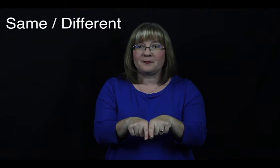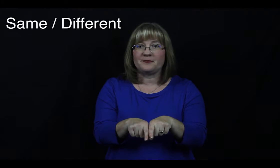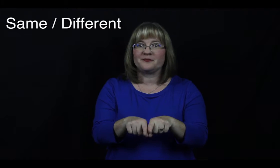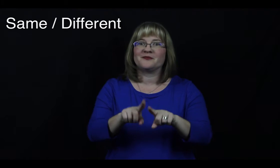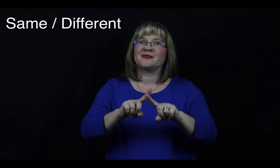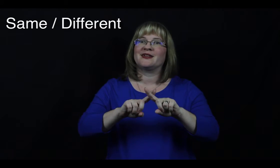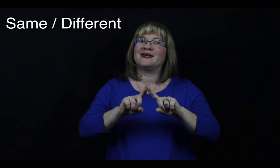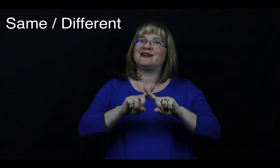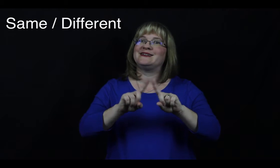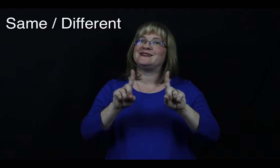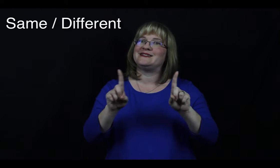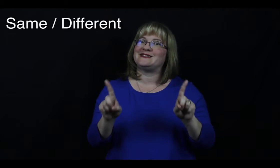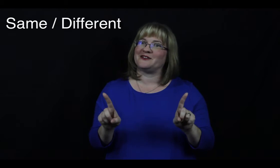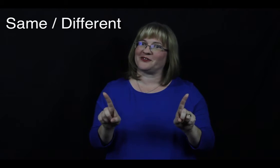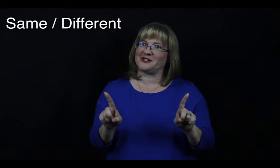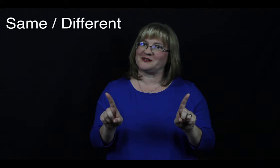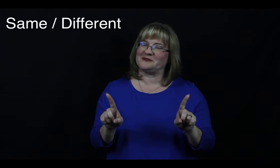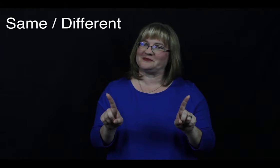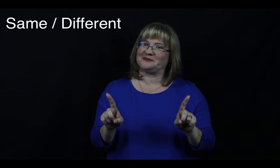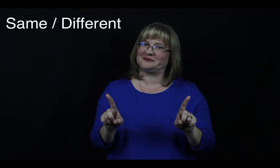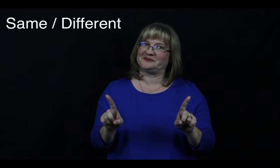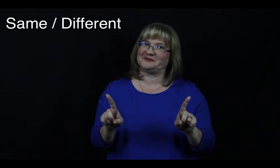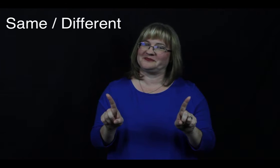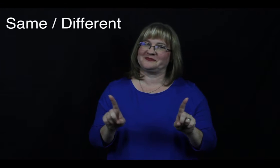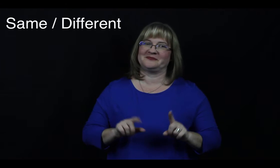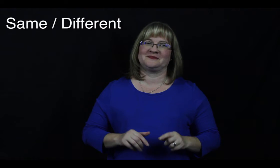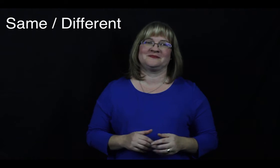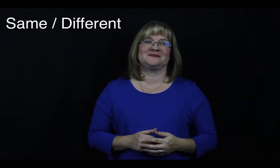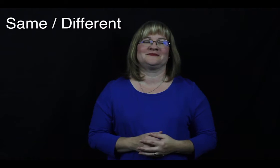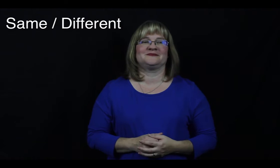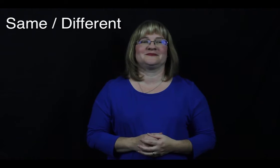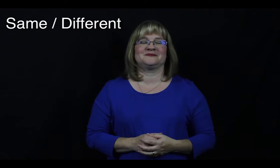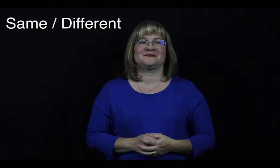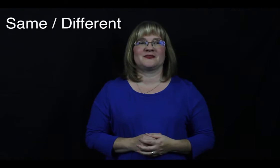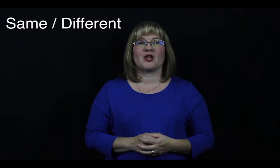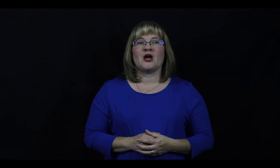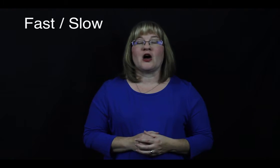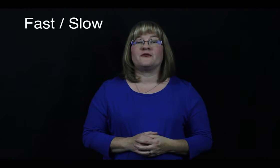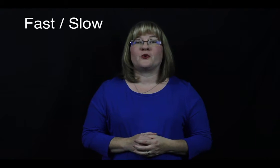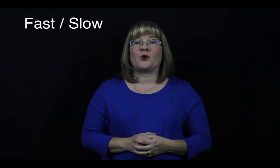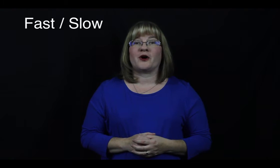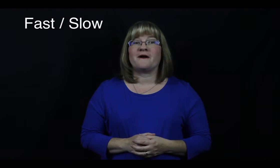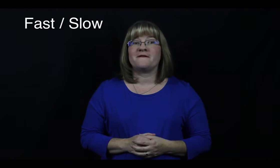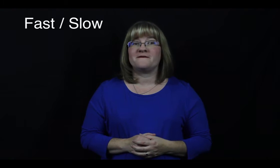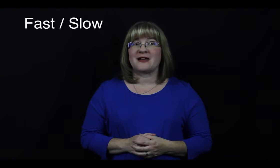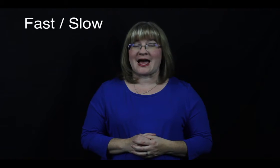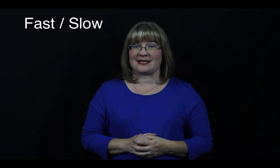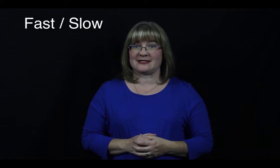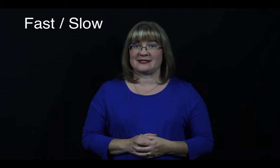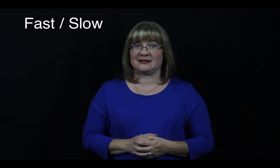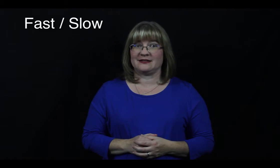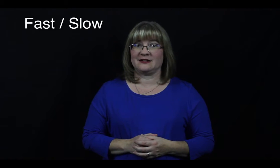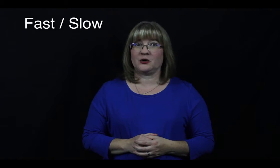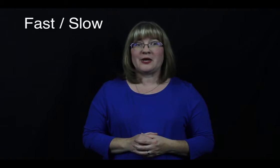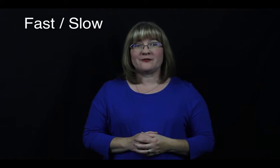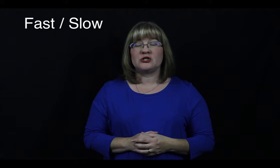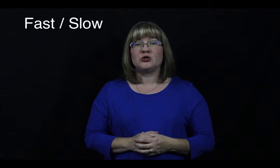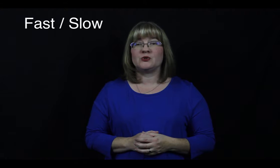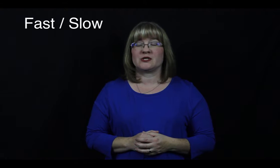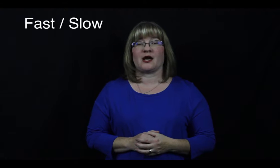Same. Different. For fast, we have two